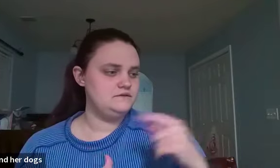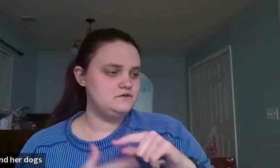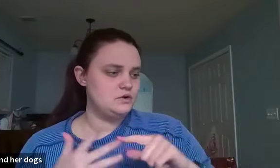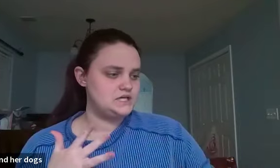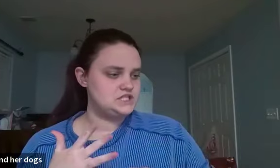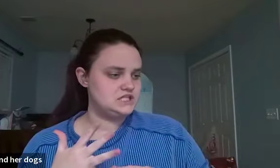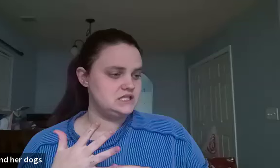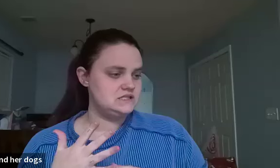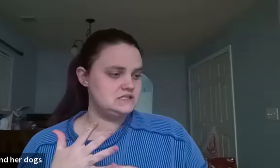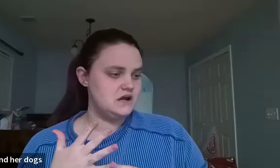few of the questions